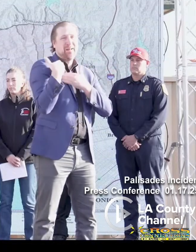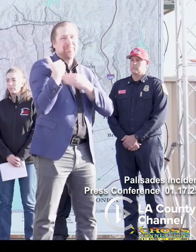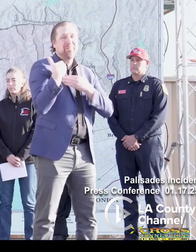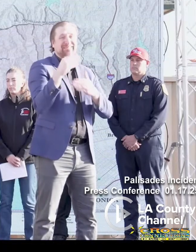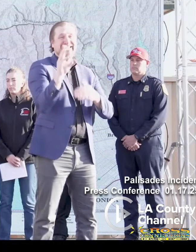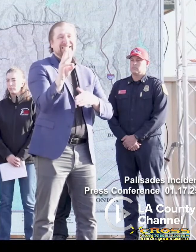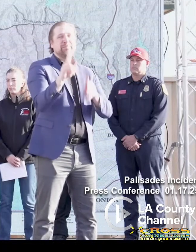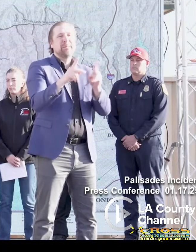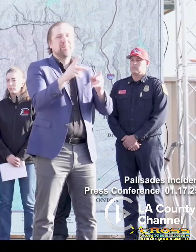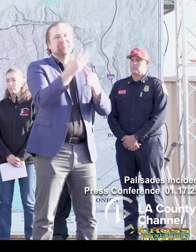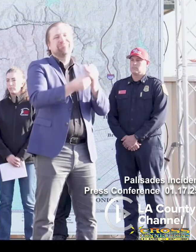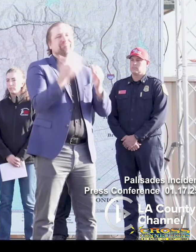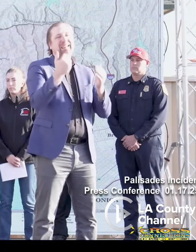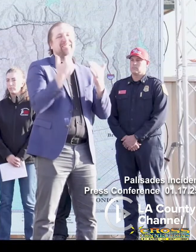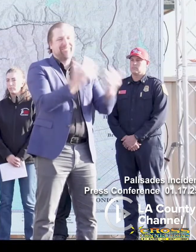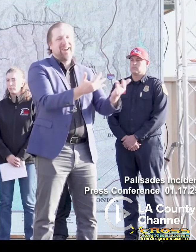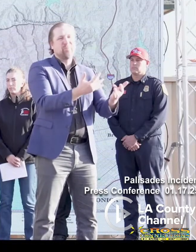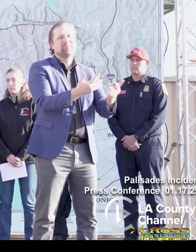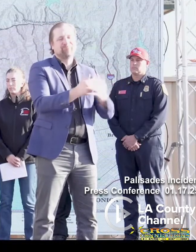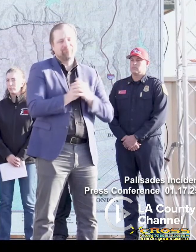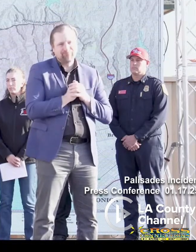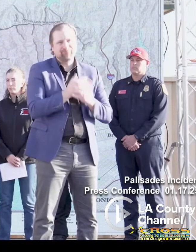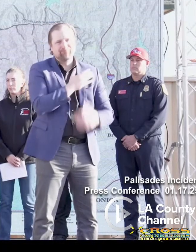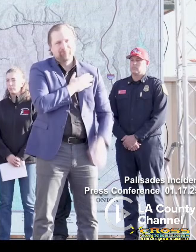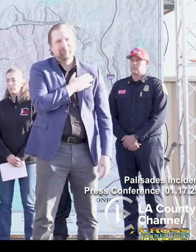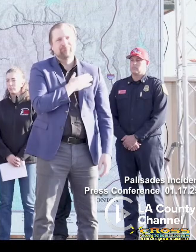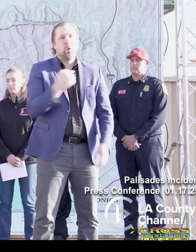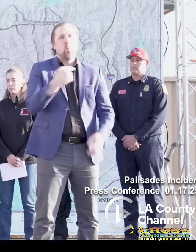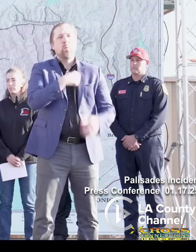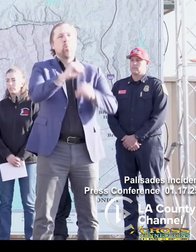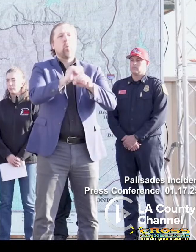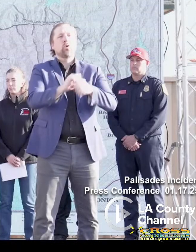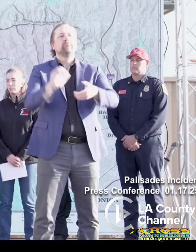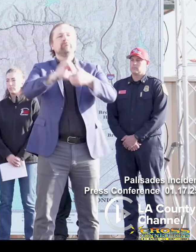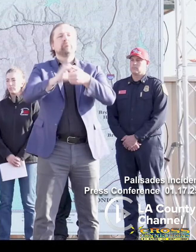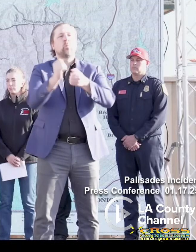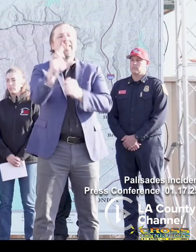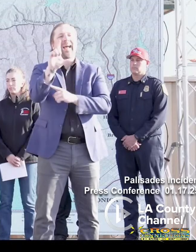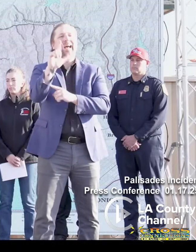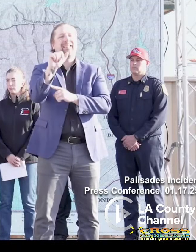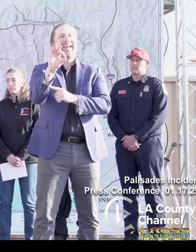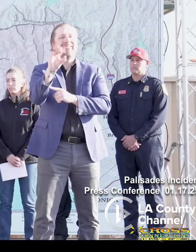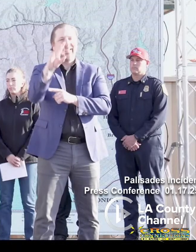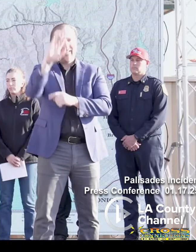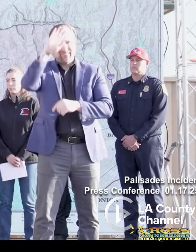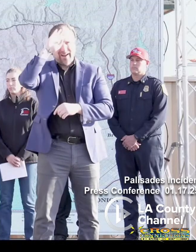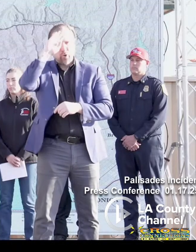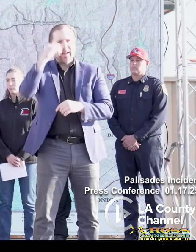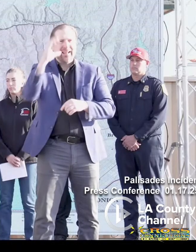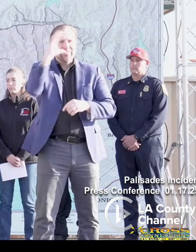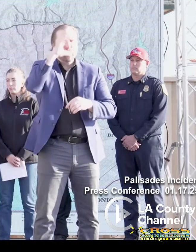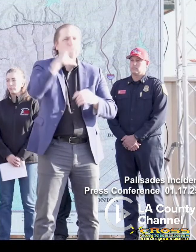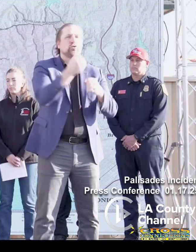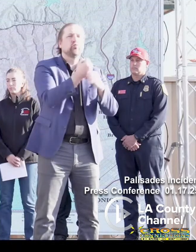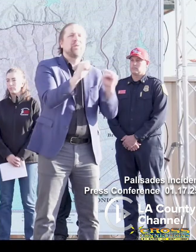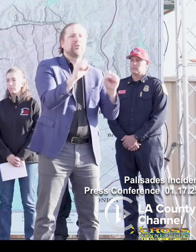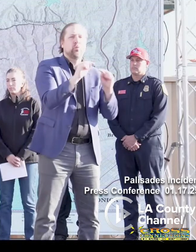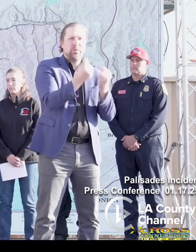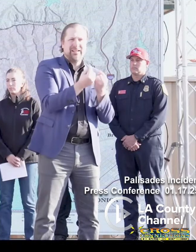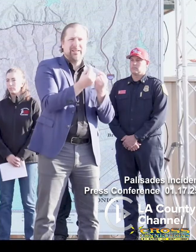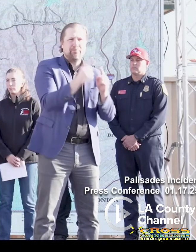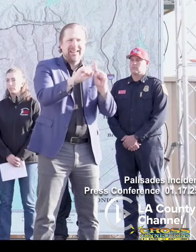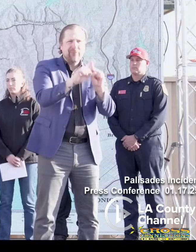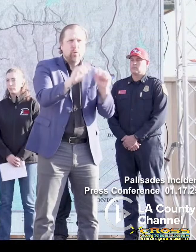fire. We work collaboratively with LA County Fire Department, Urban Search and Rescue Team, and all